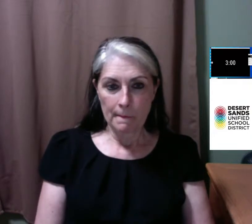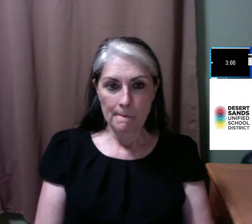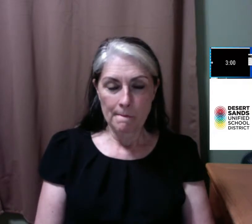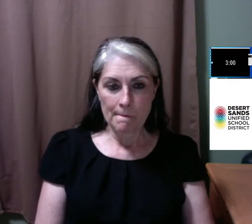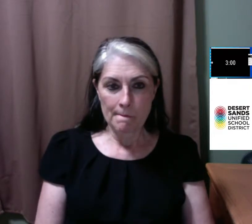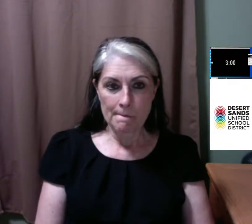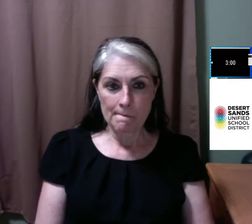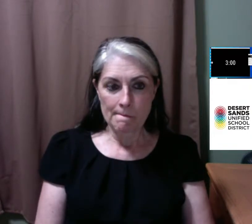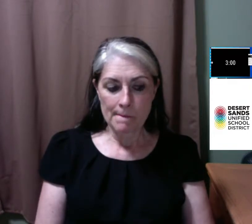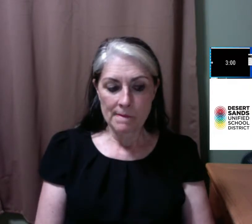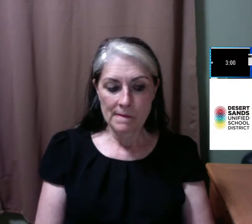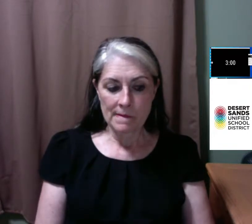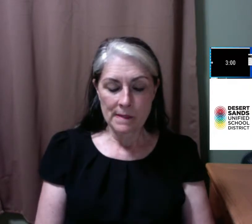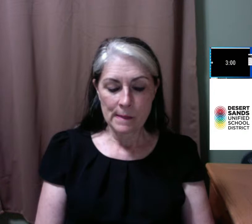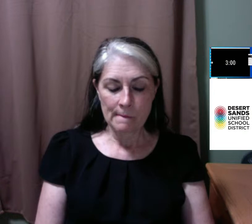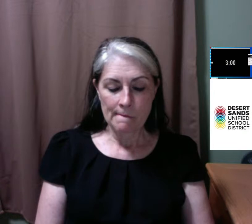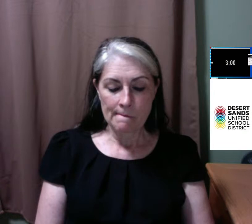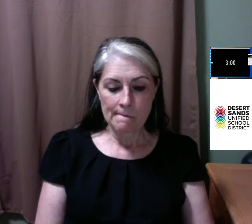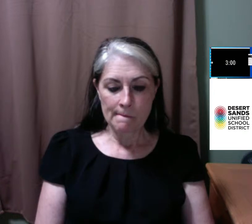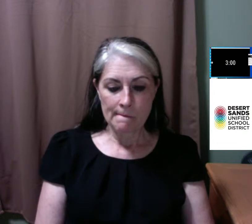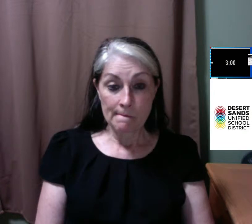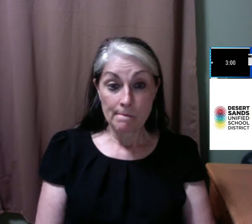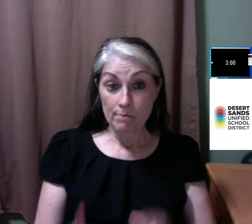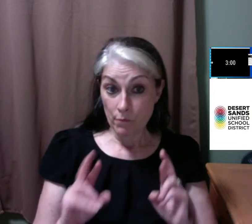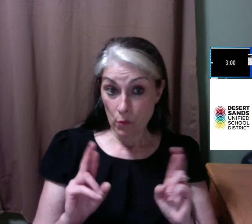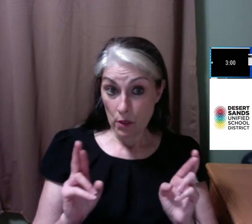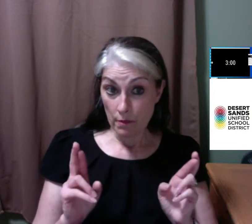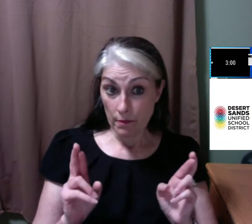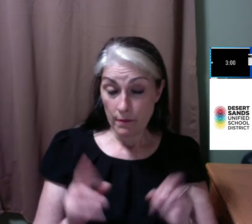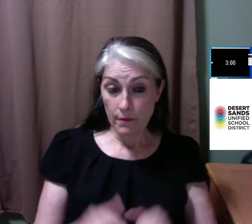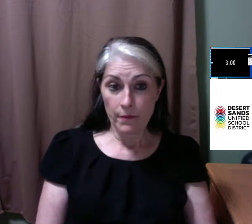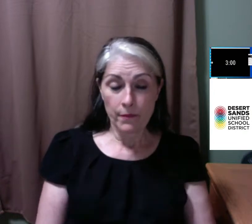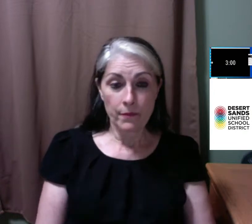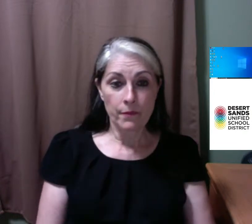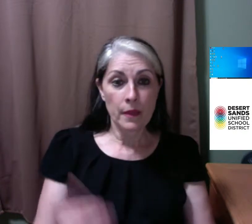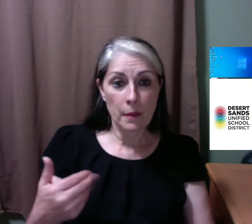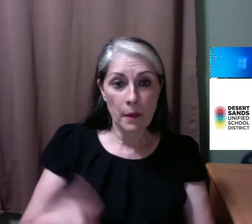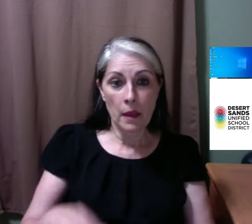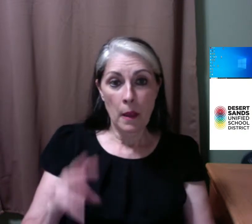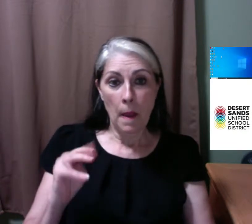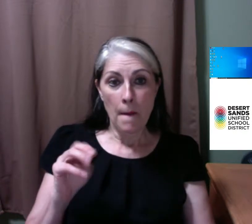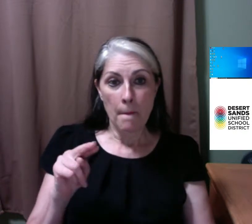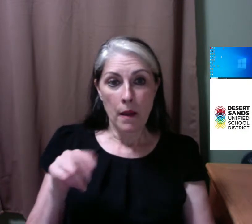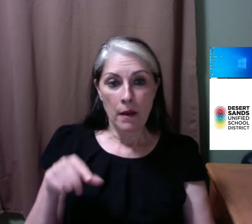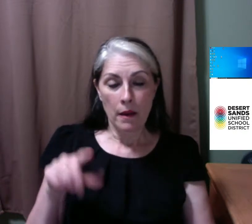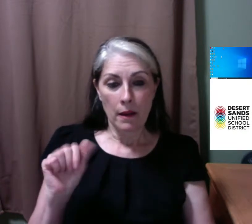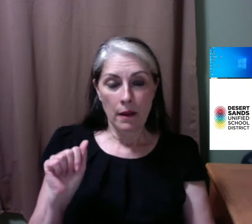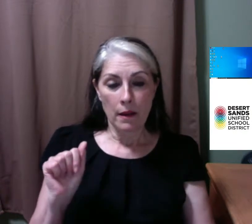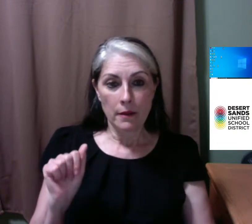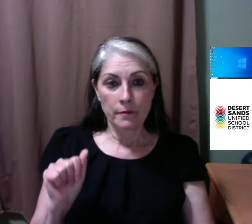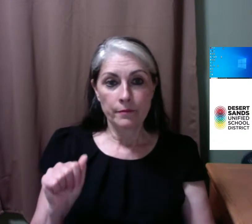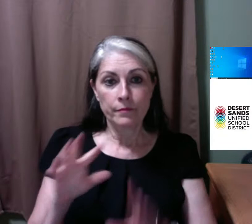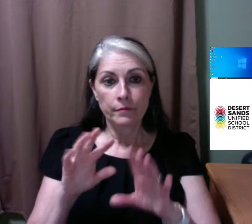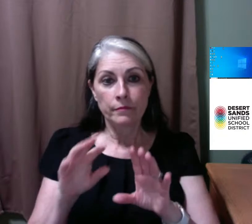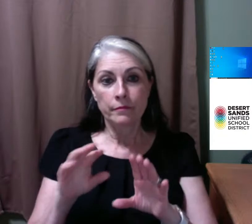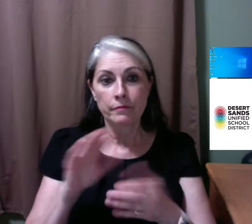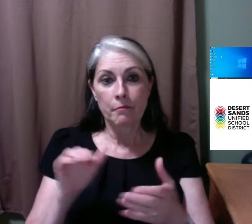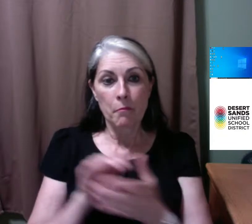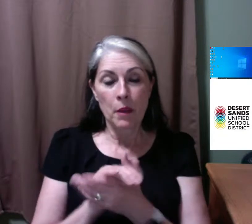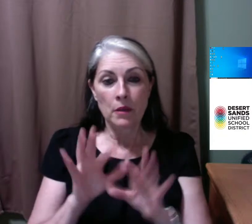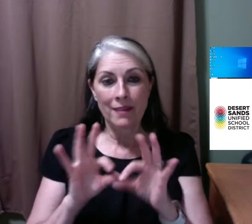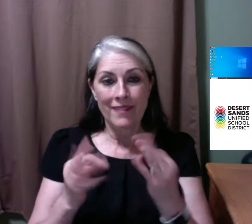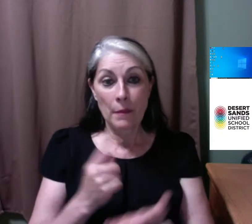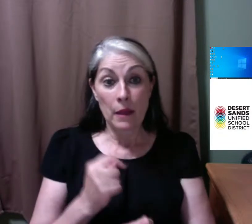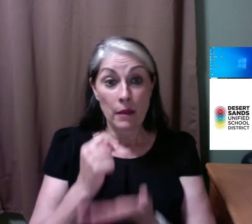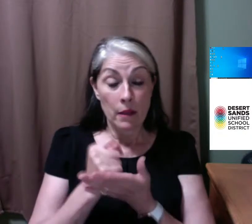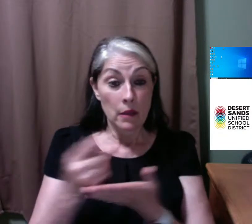Oops. Are we ready? So my name's Monica Patino. I'm a marriage and family therapist. I was hired as well to